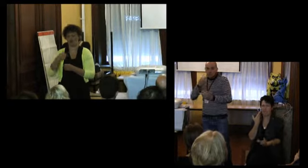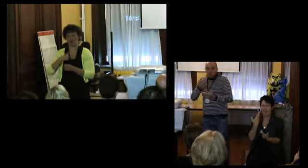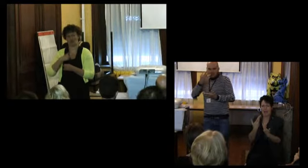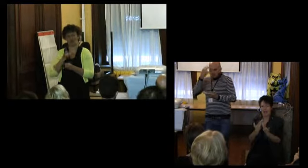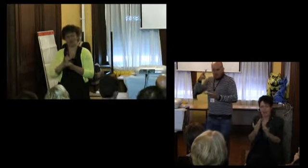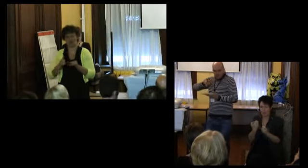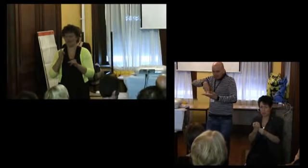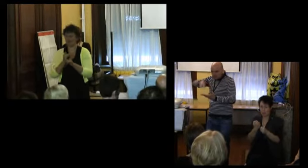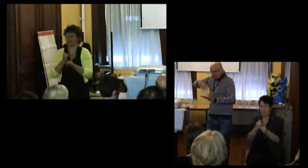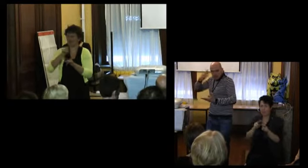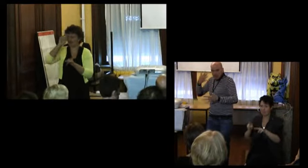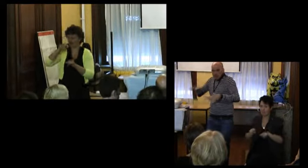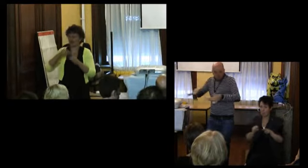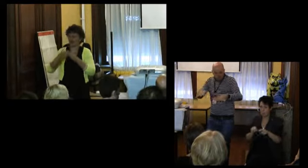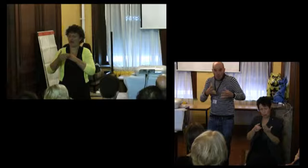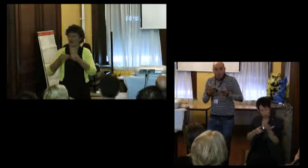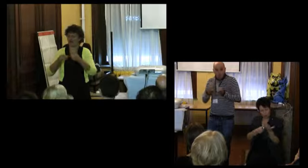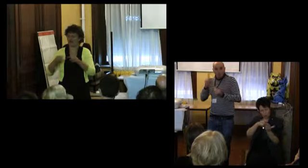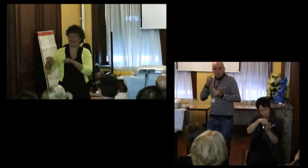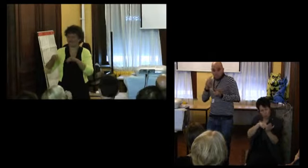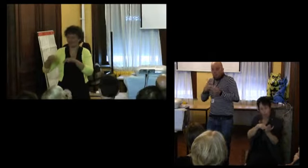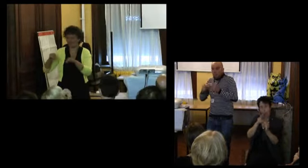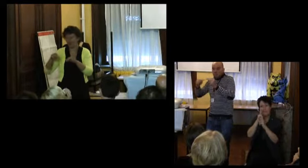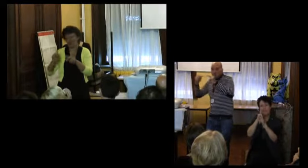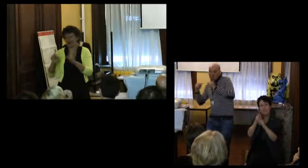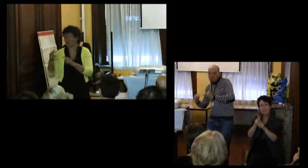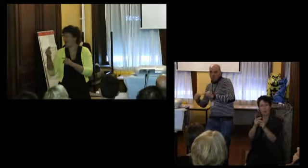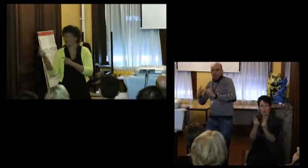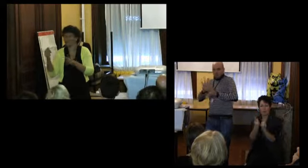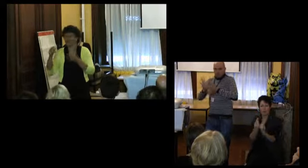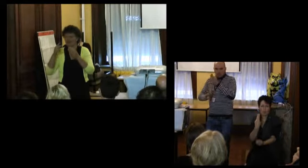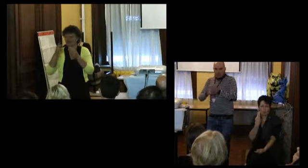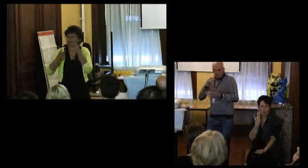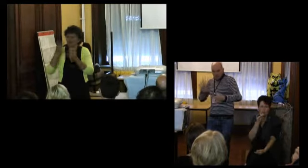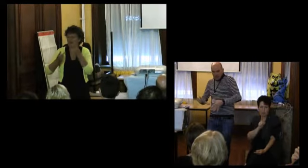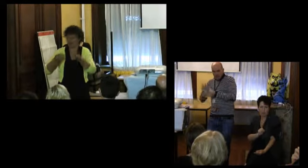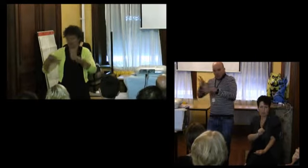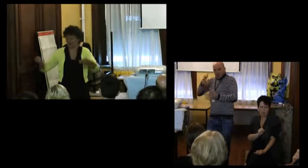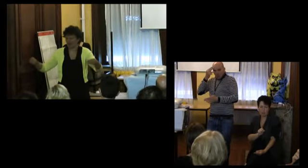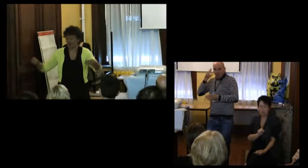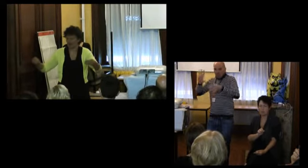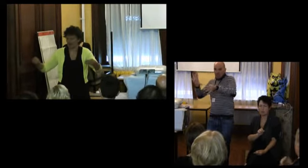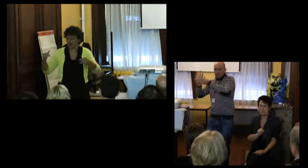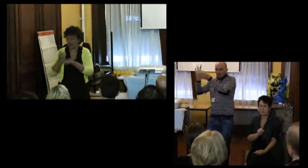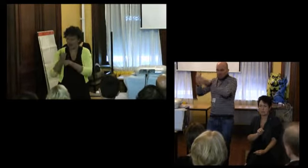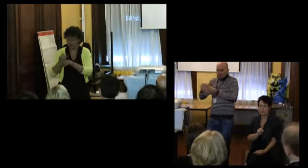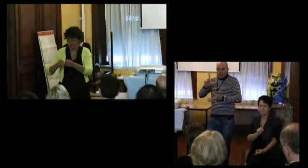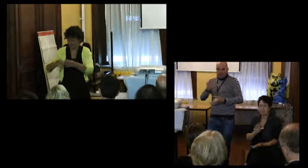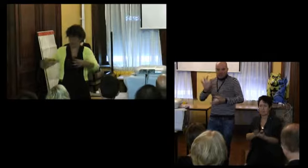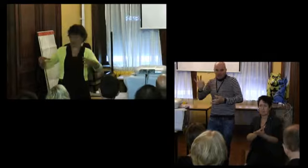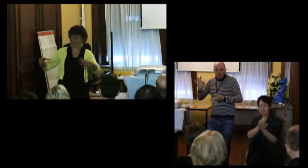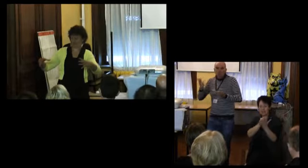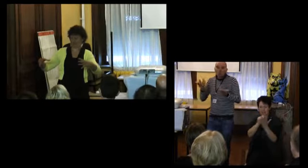videos to make visual things for deaf people, because their writing